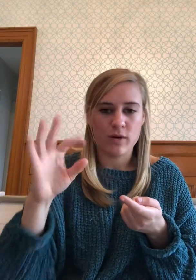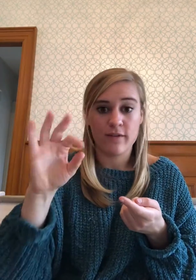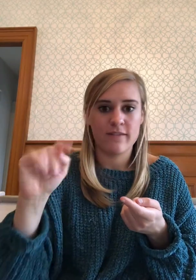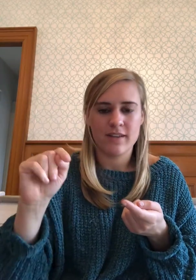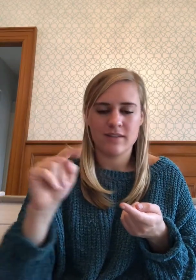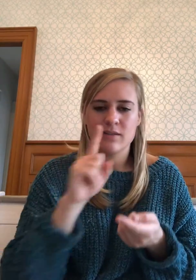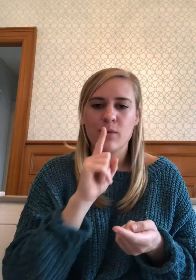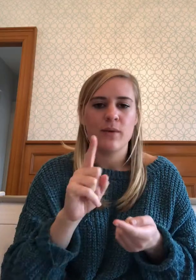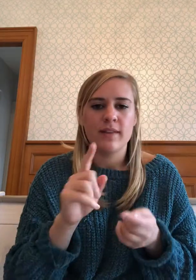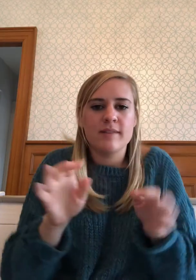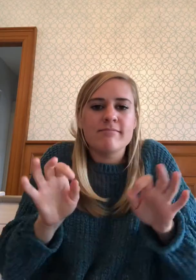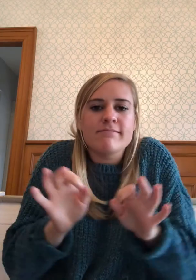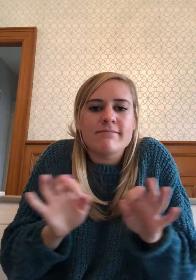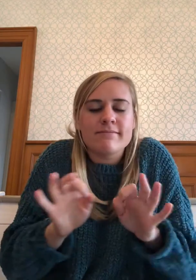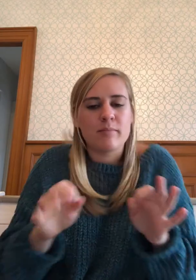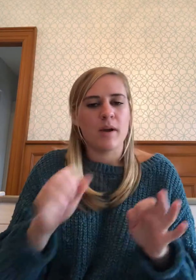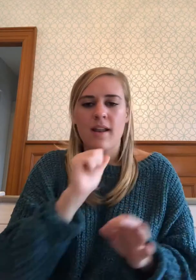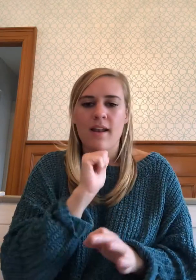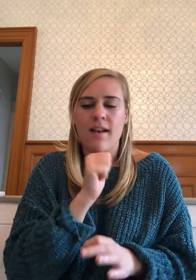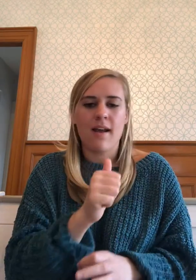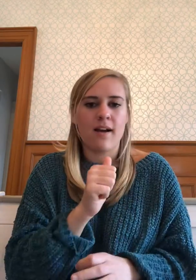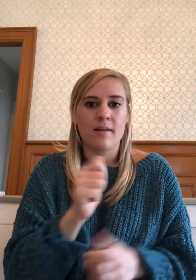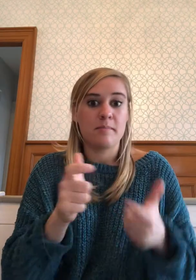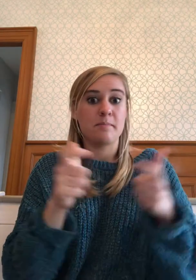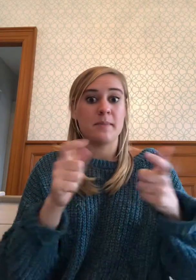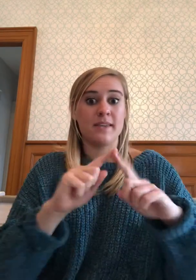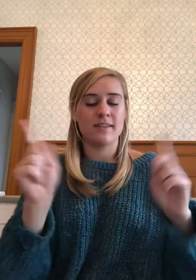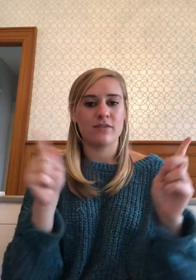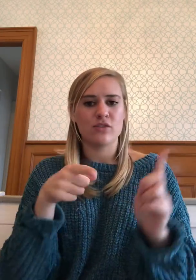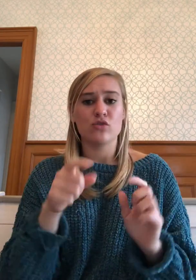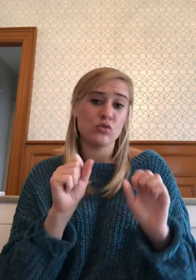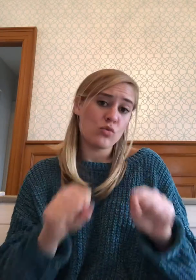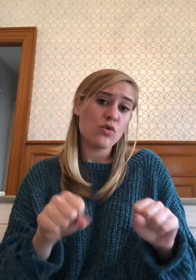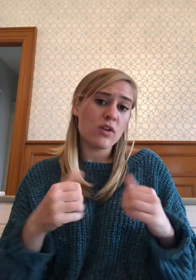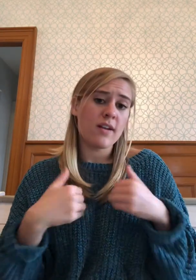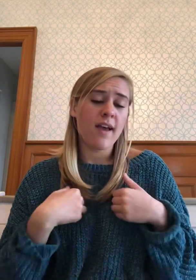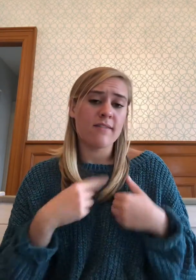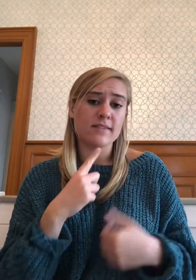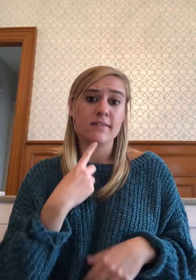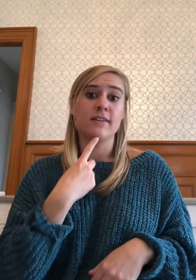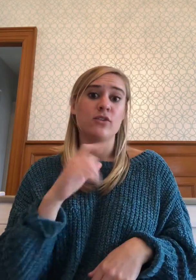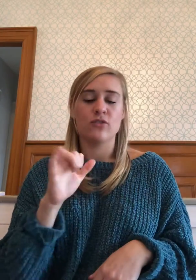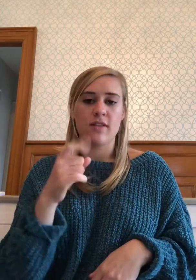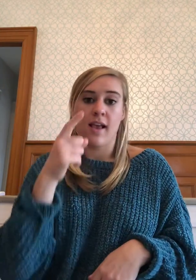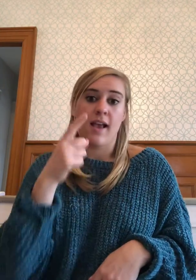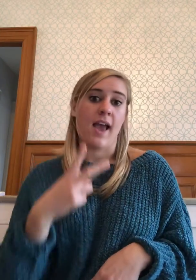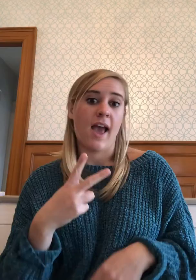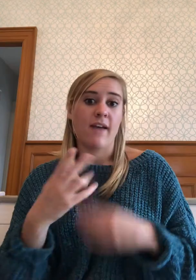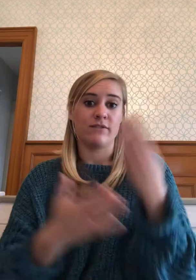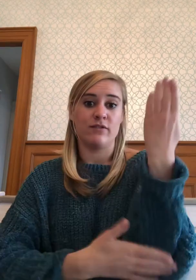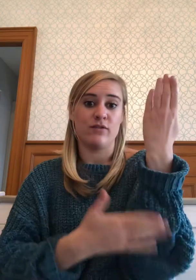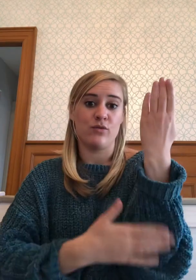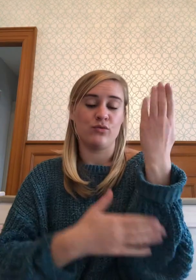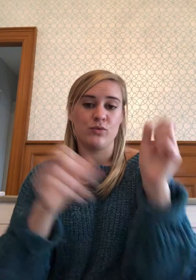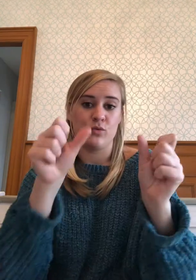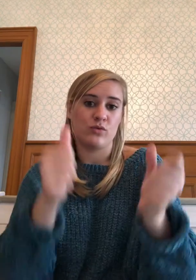can have very severe root resorption where maybe half of the root is resorb, but again, rather rare event.